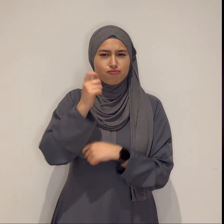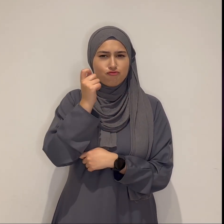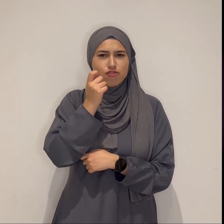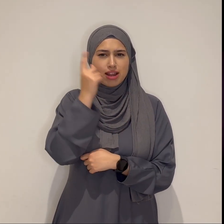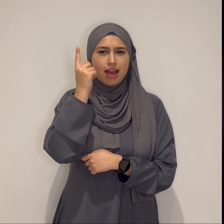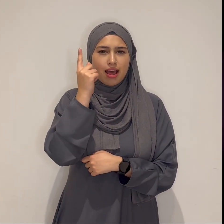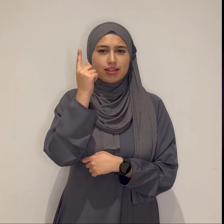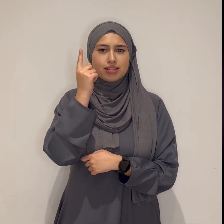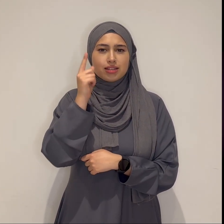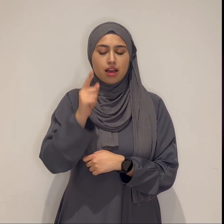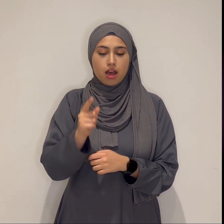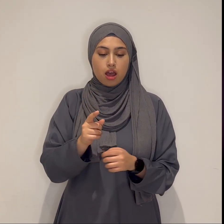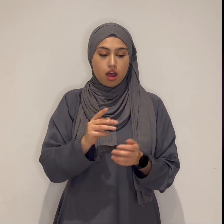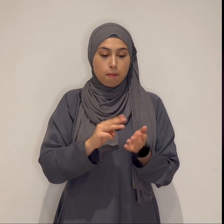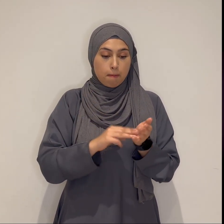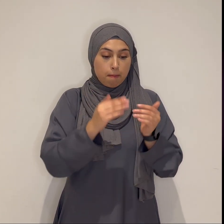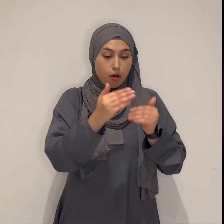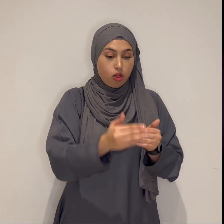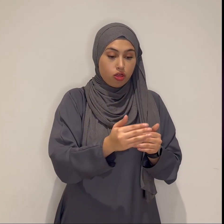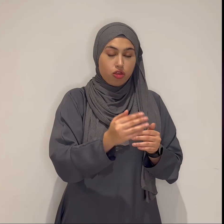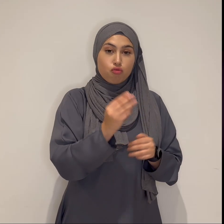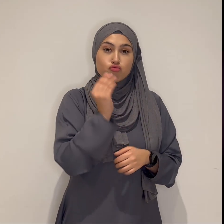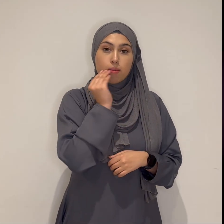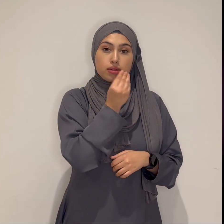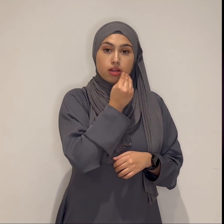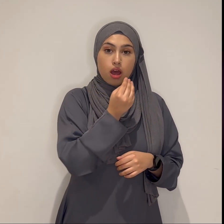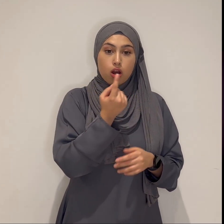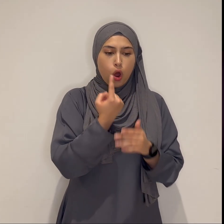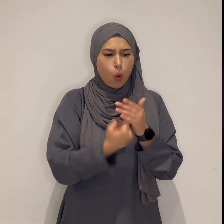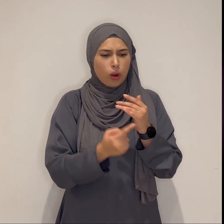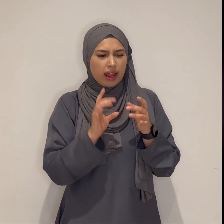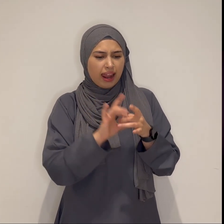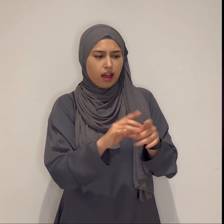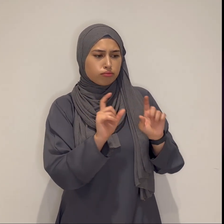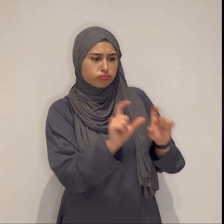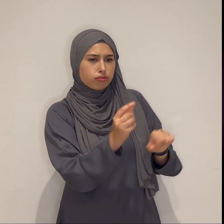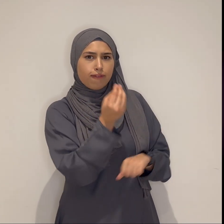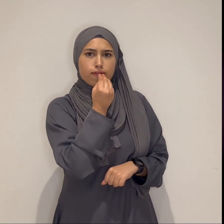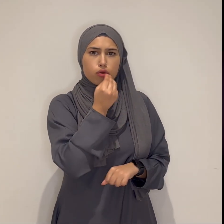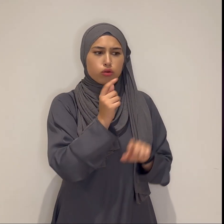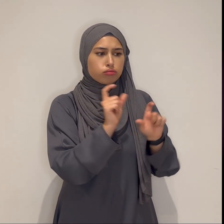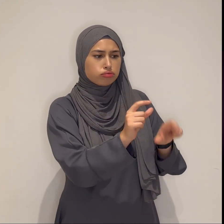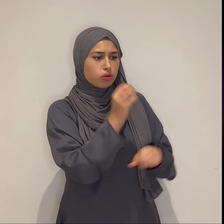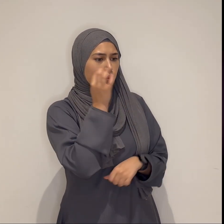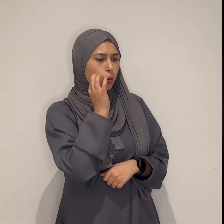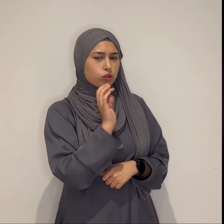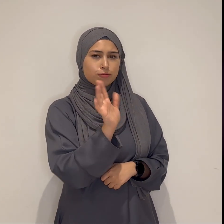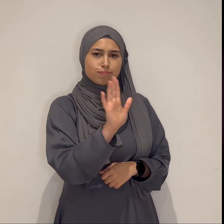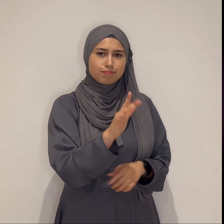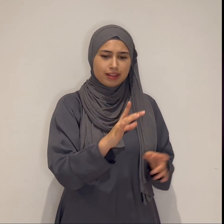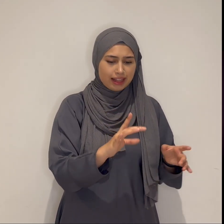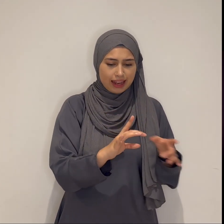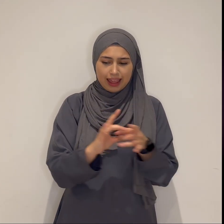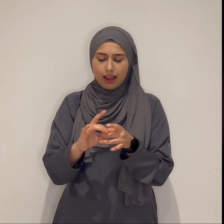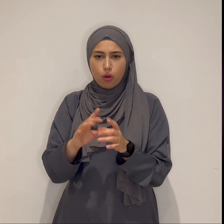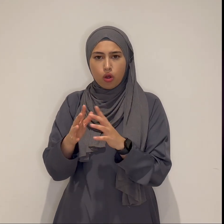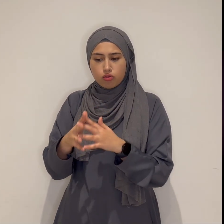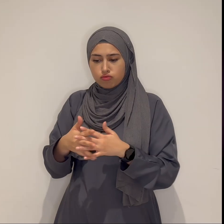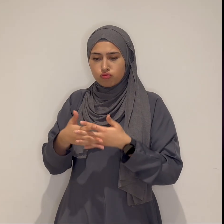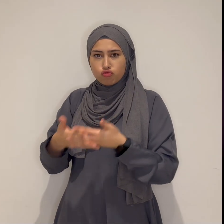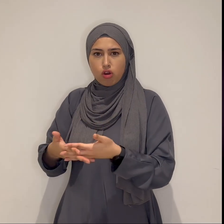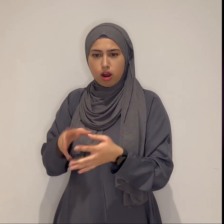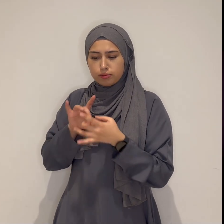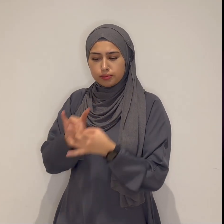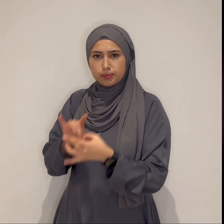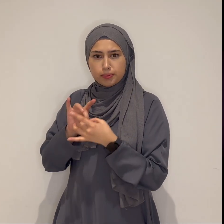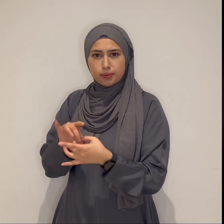lesson for me and you to realize that the month of Ramadan is not just about abstaining from food. It's about connecting with the book of Allah.